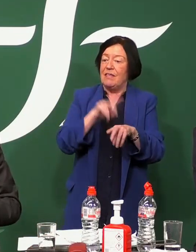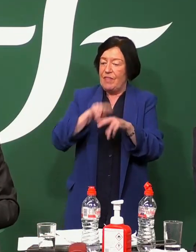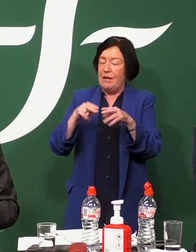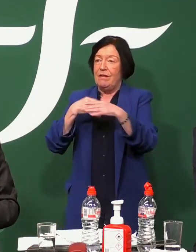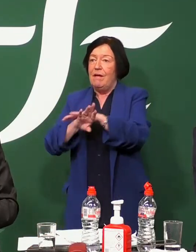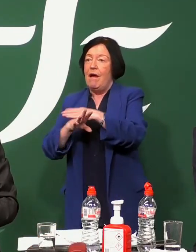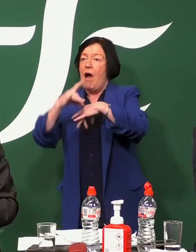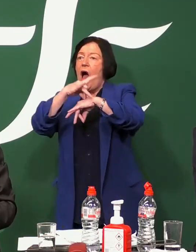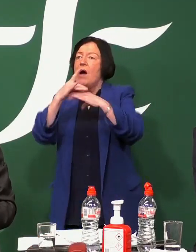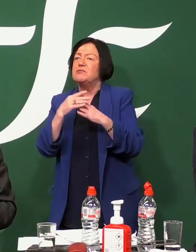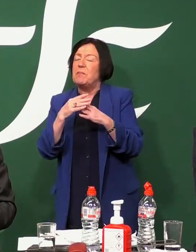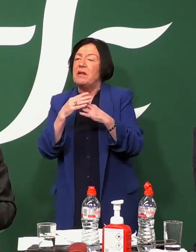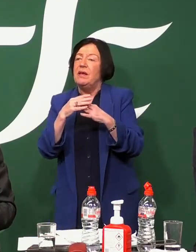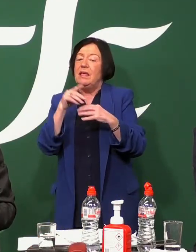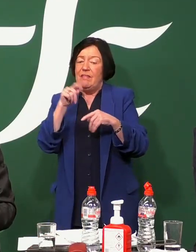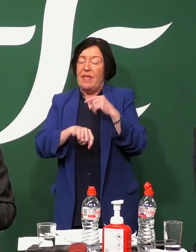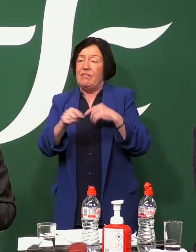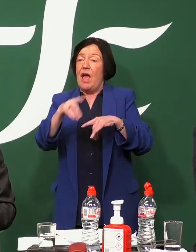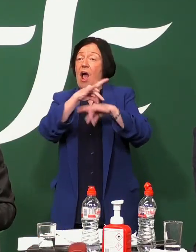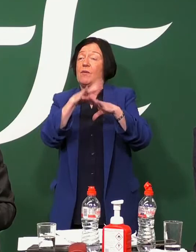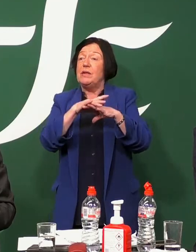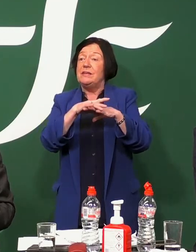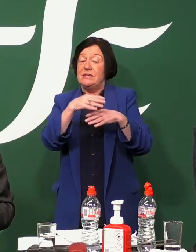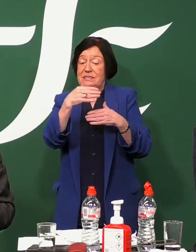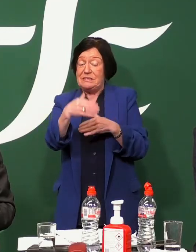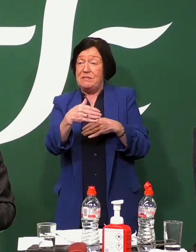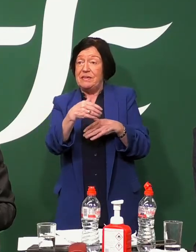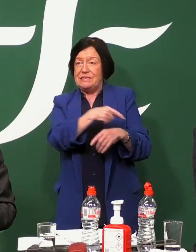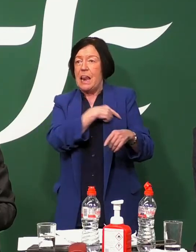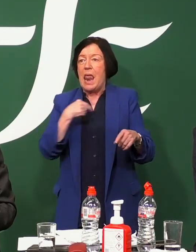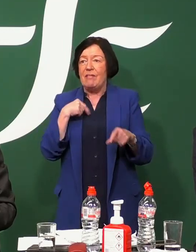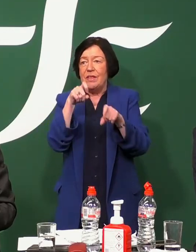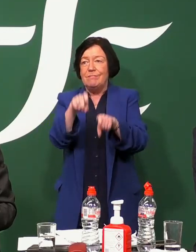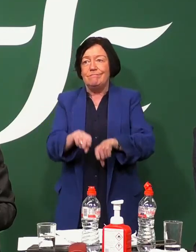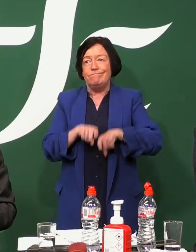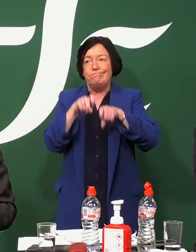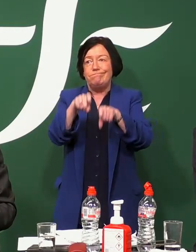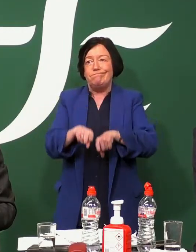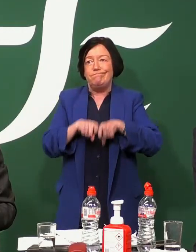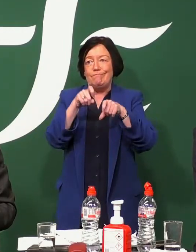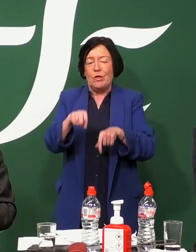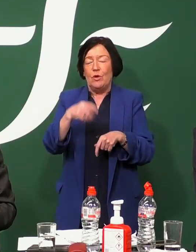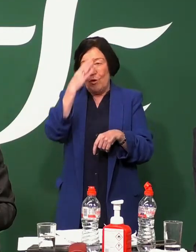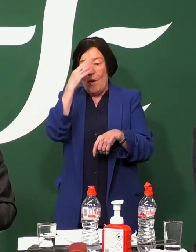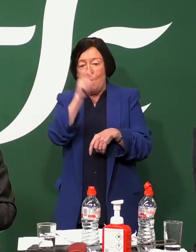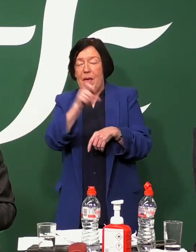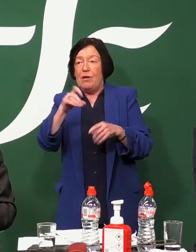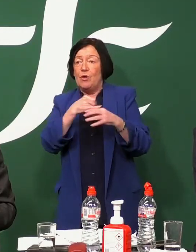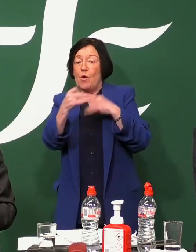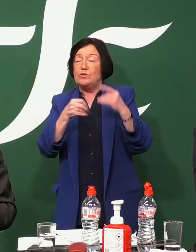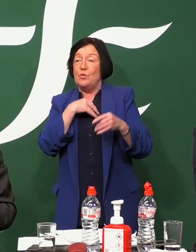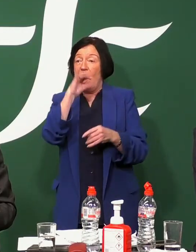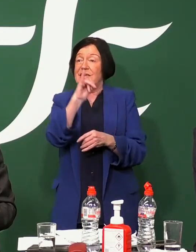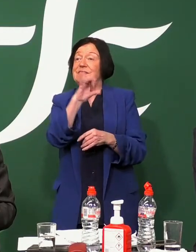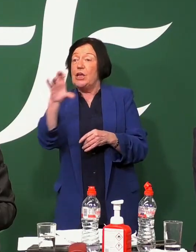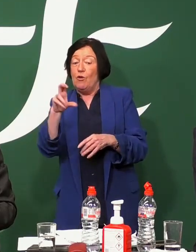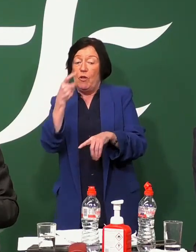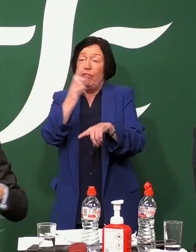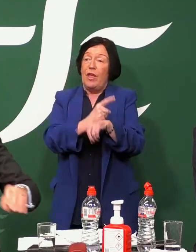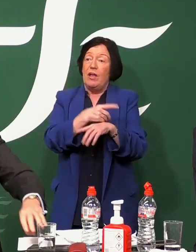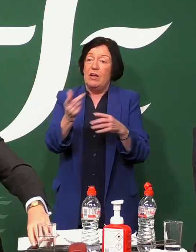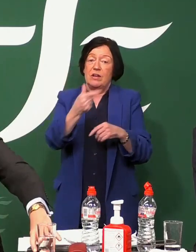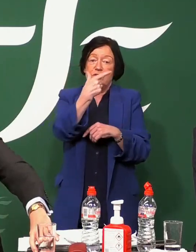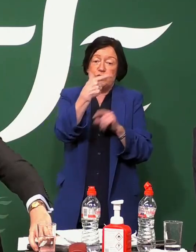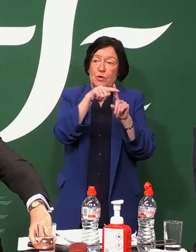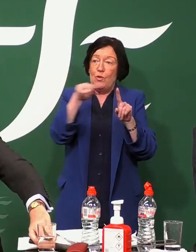hospital. And then the hospitalization period is lengthy. So you will know that patients who go to the intensive care unit are often there for